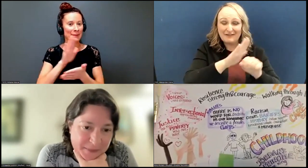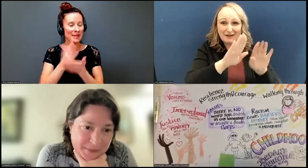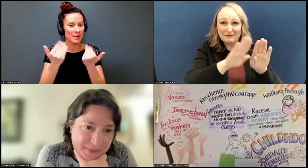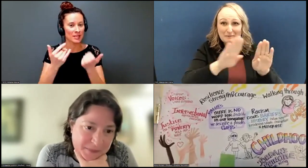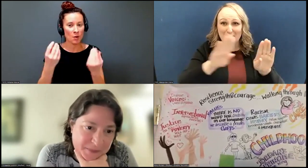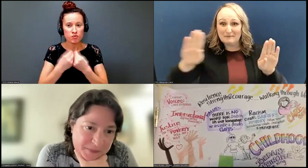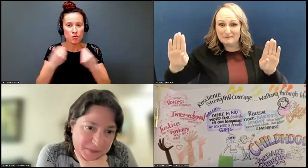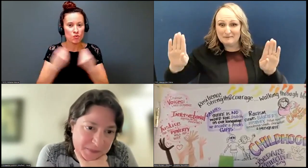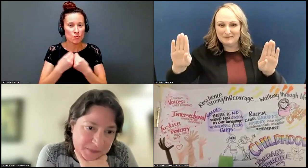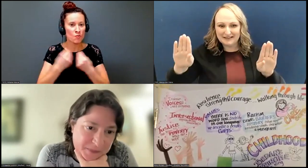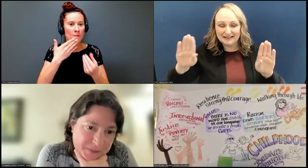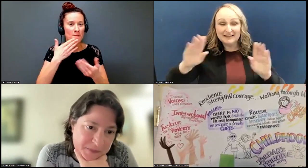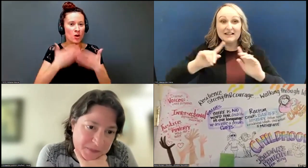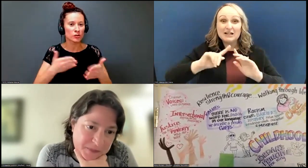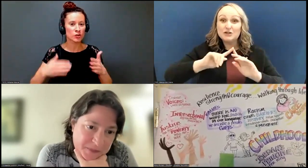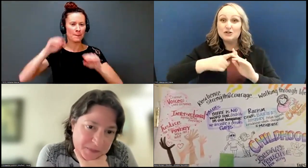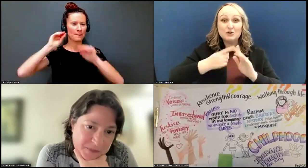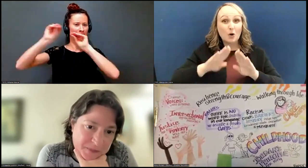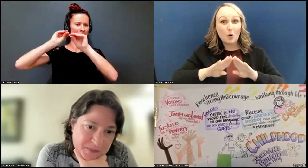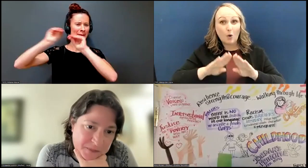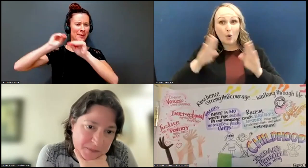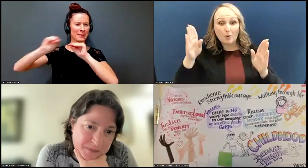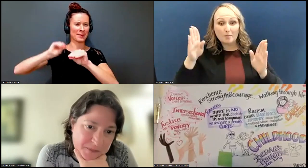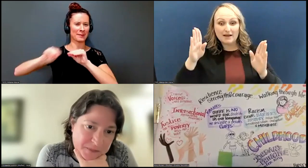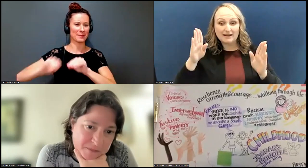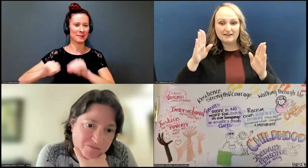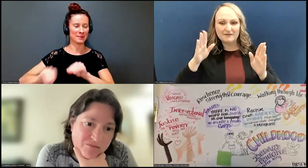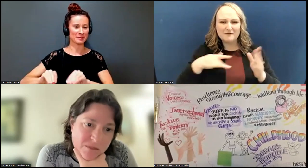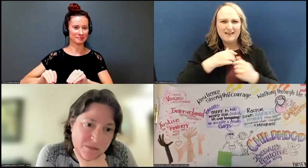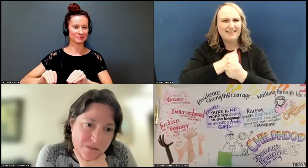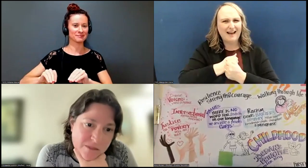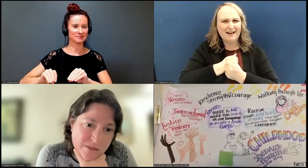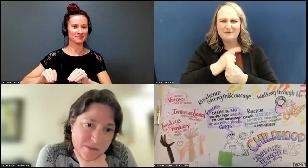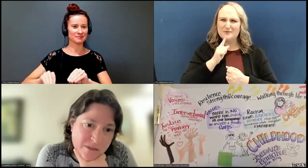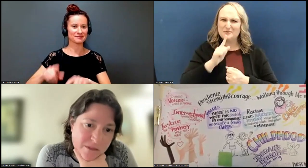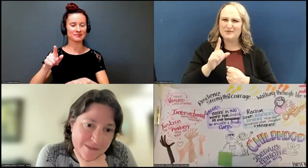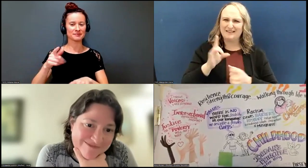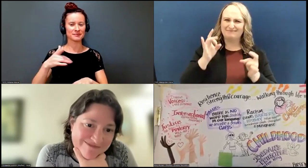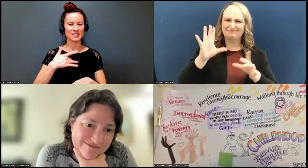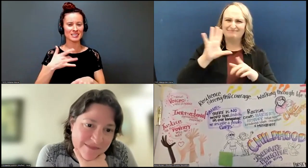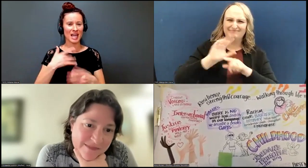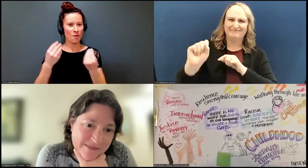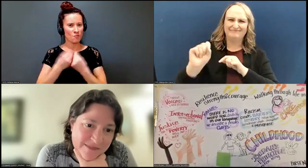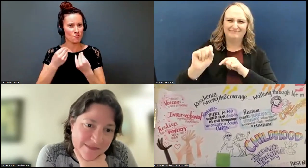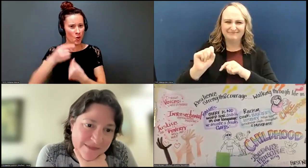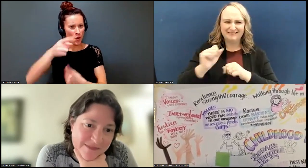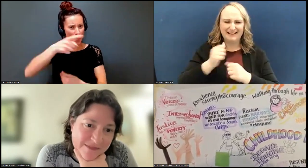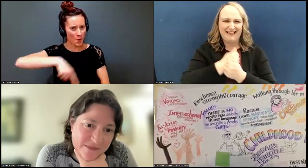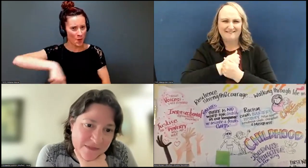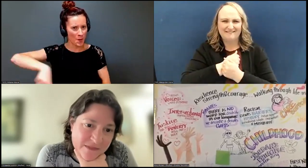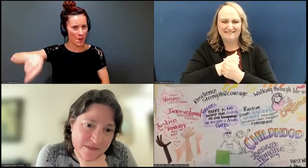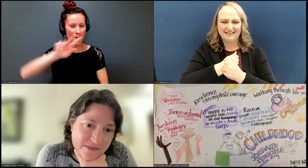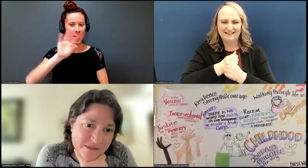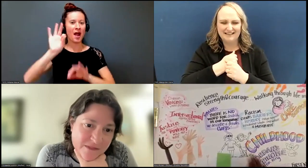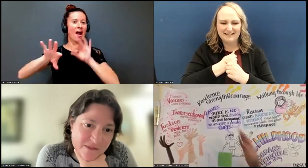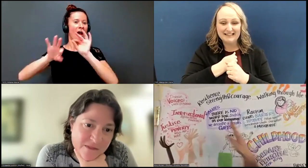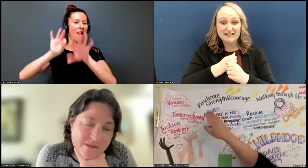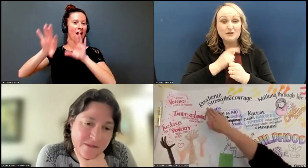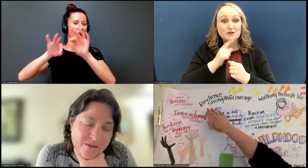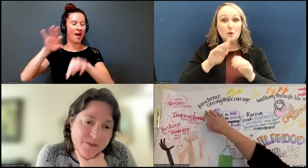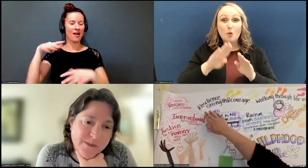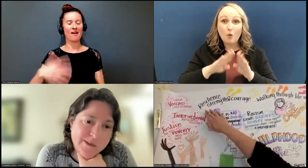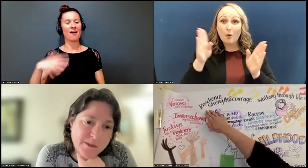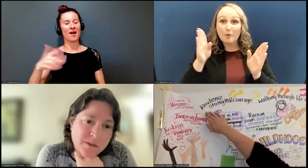lot of, I think love is super badass. And so a lot of the pieces in our opening,